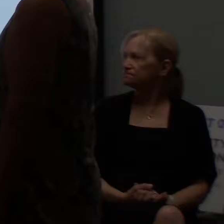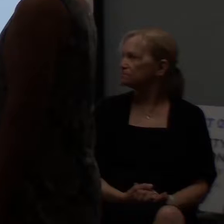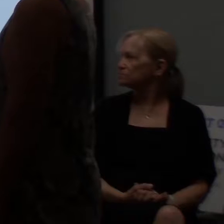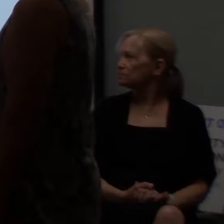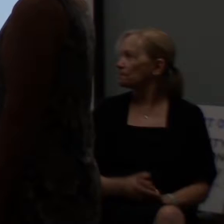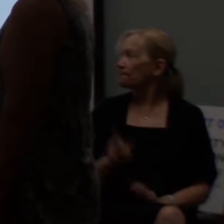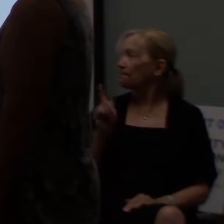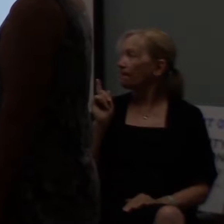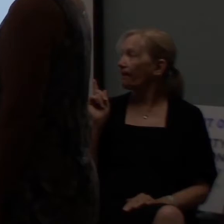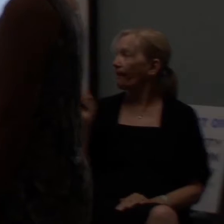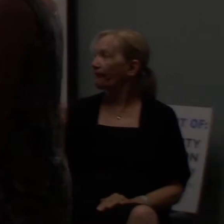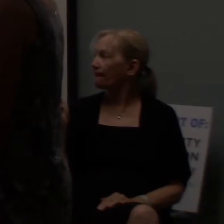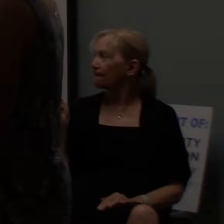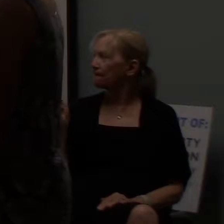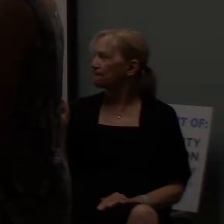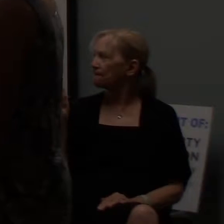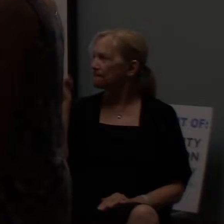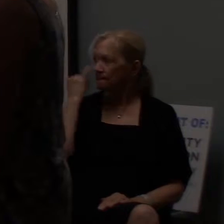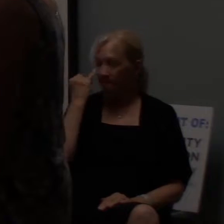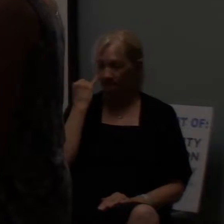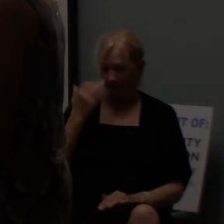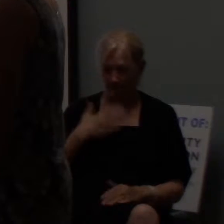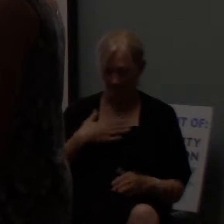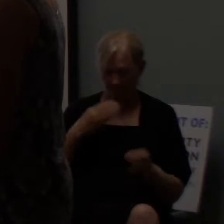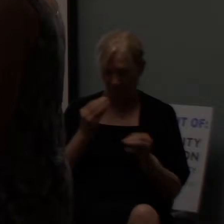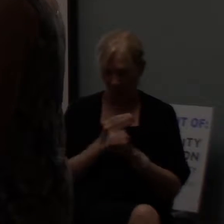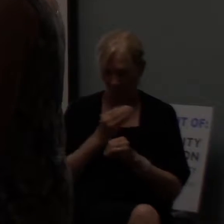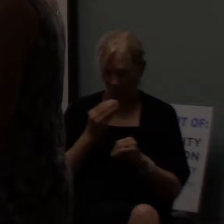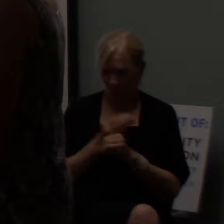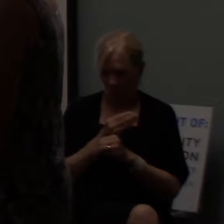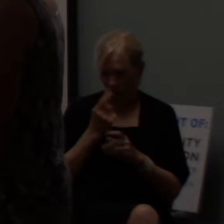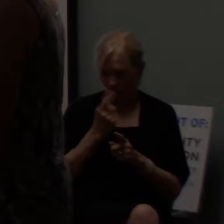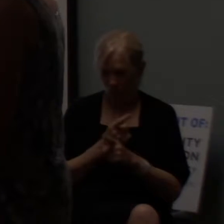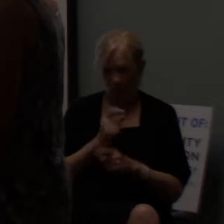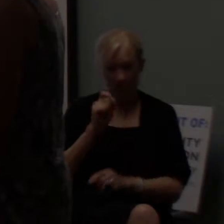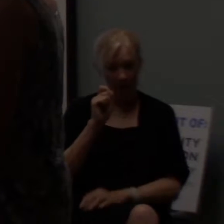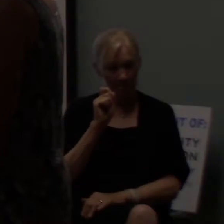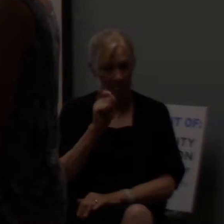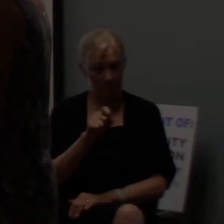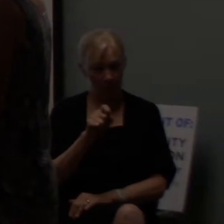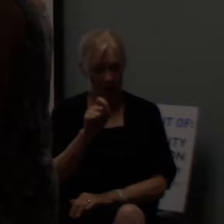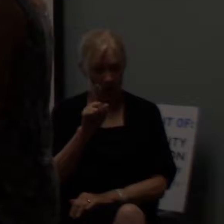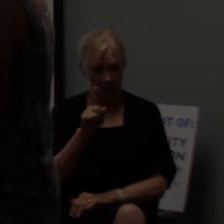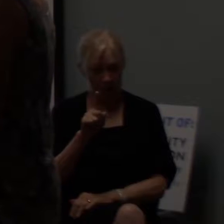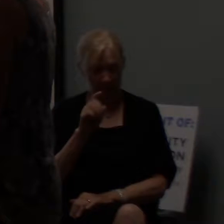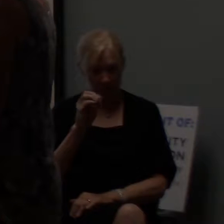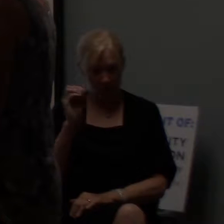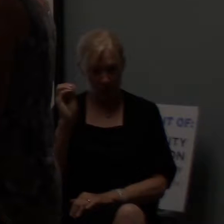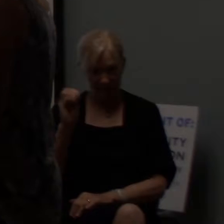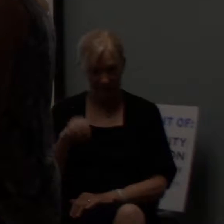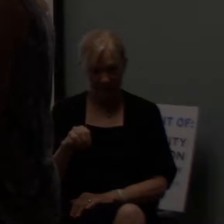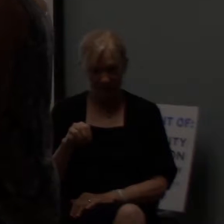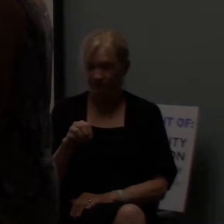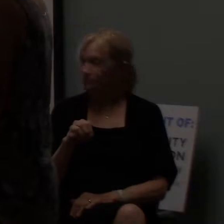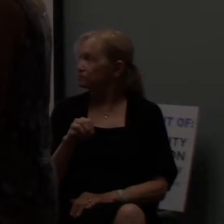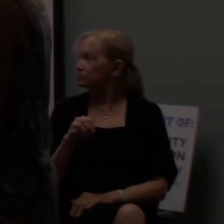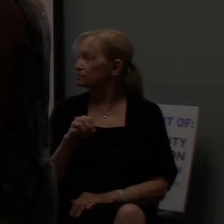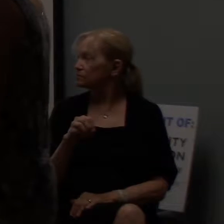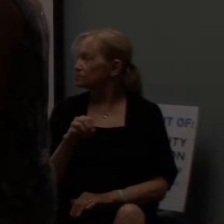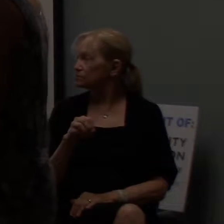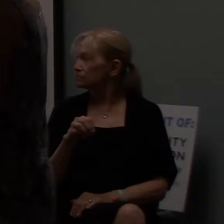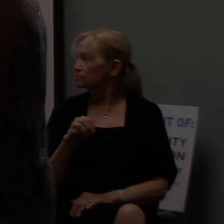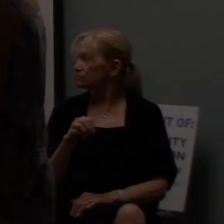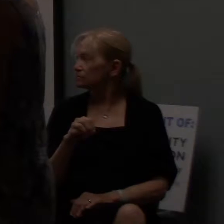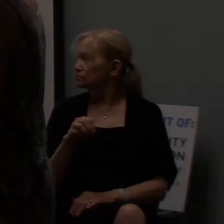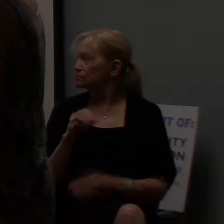Excuse me. Yes. If my math is correct, 0.1% in actual dollar terms would come out to